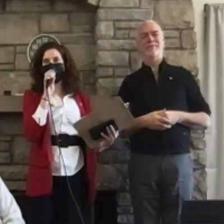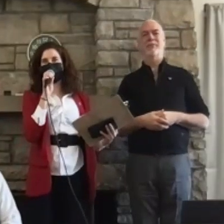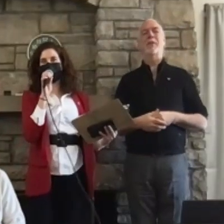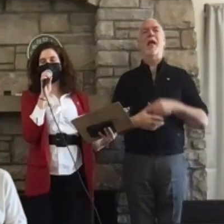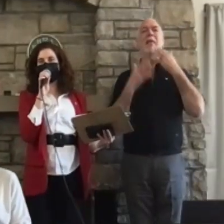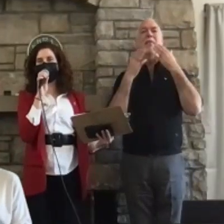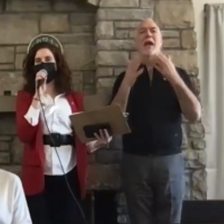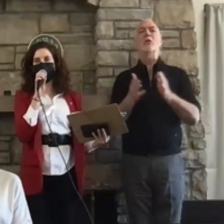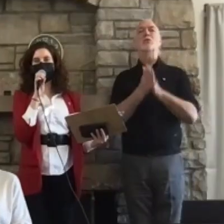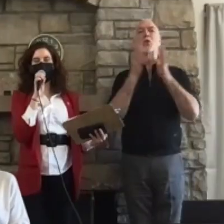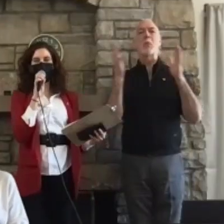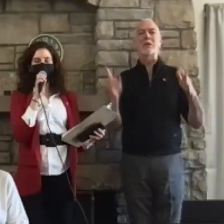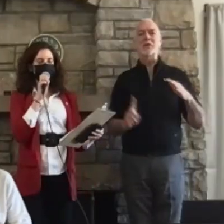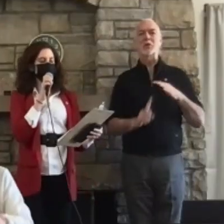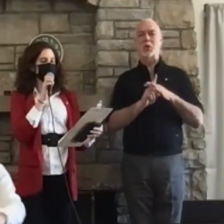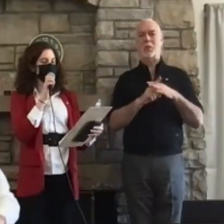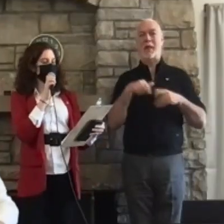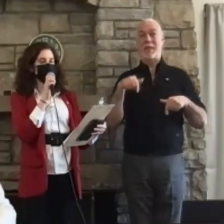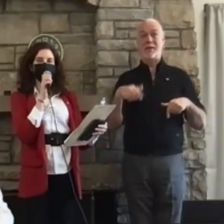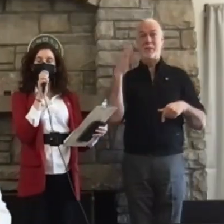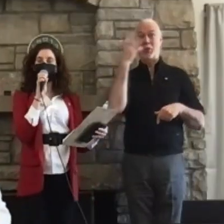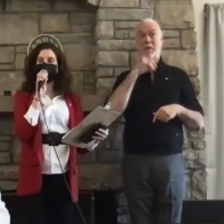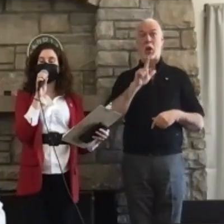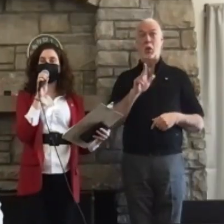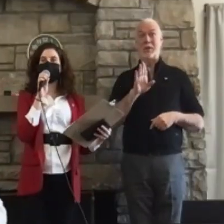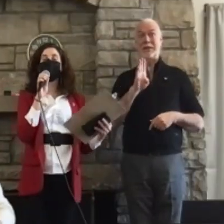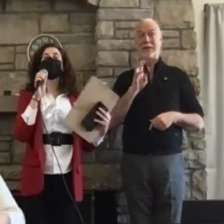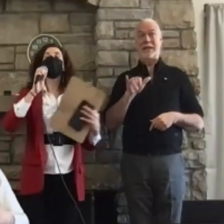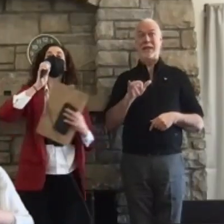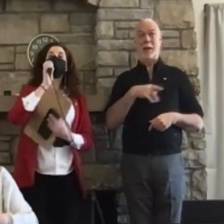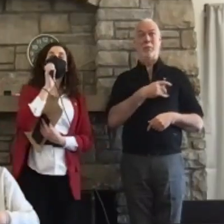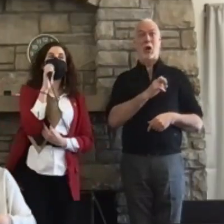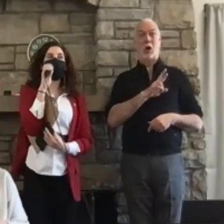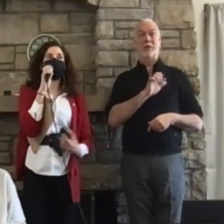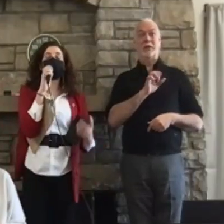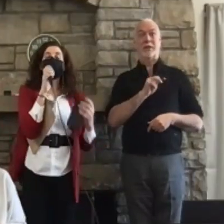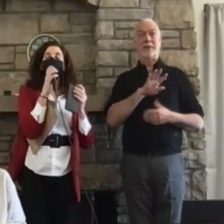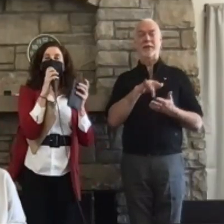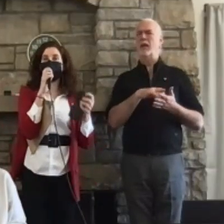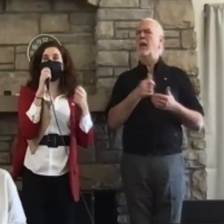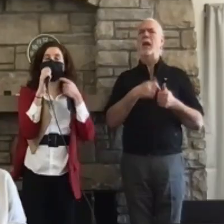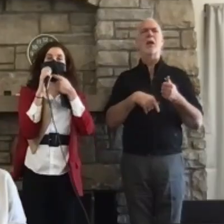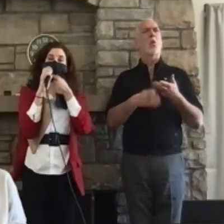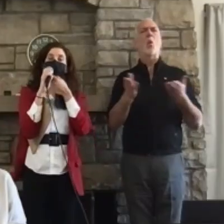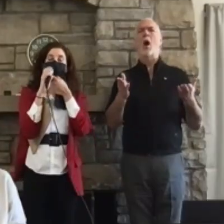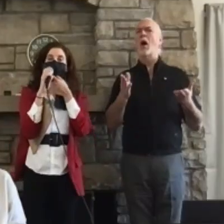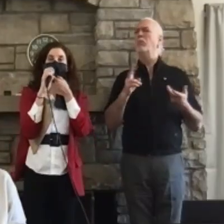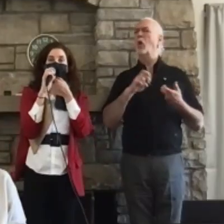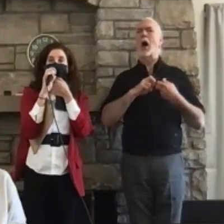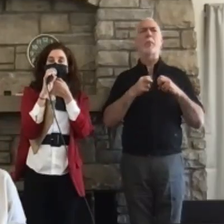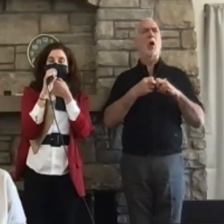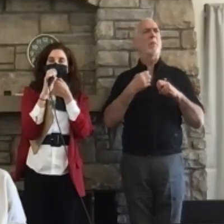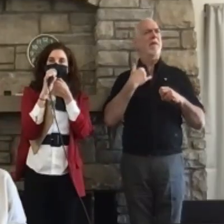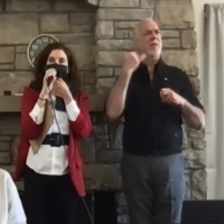All right, thank you so much for showing up at the beautiful Lucy Parson Center. Does anyone object to my removing